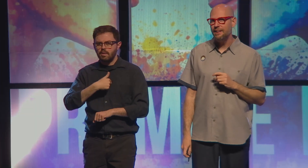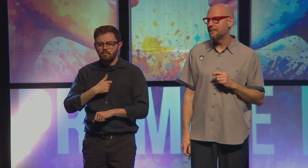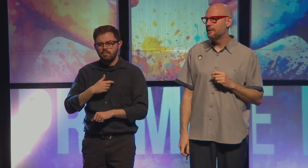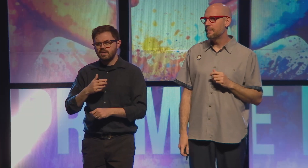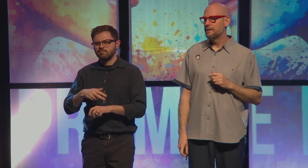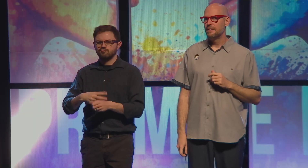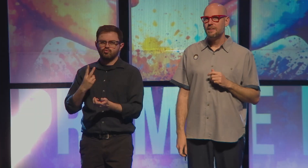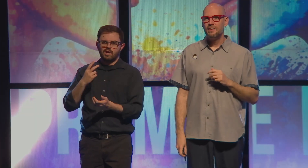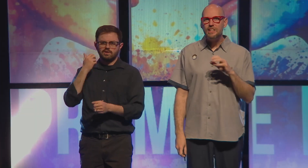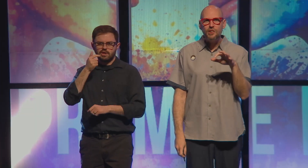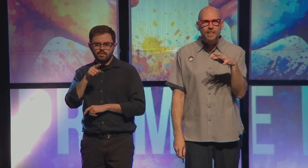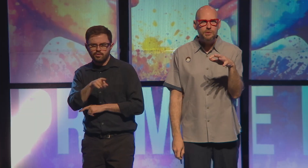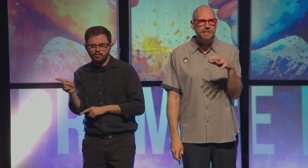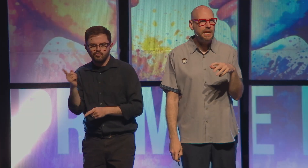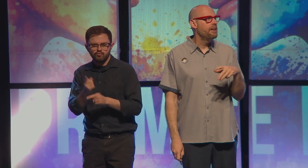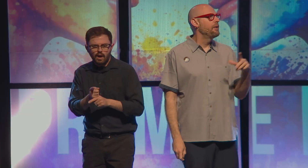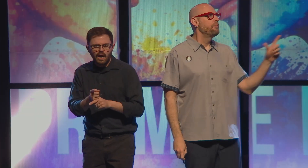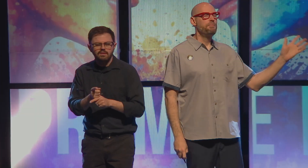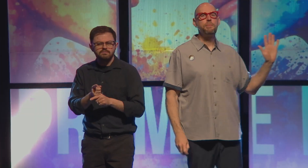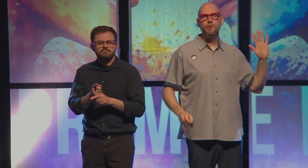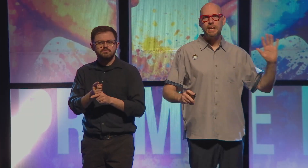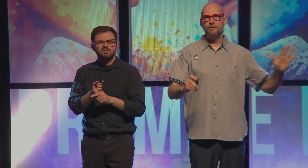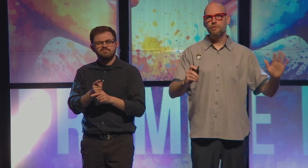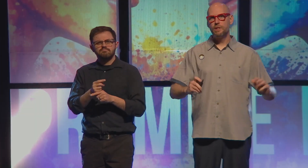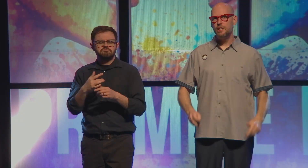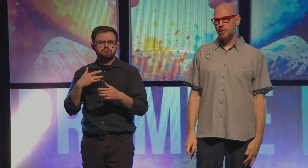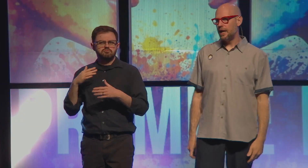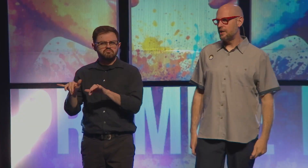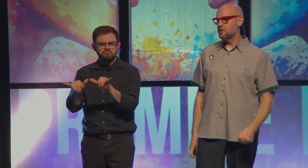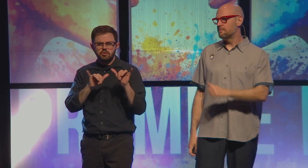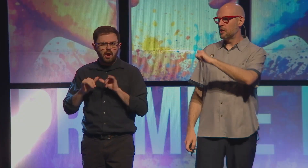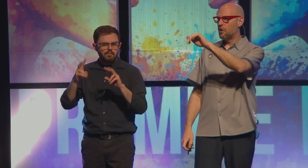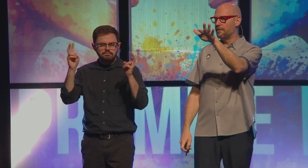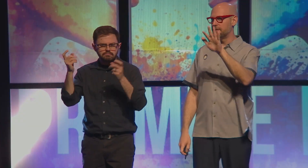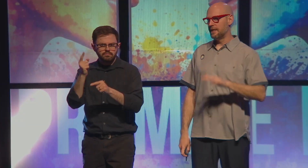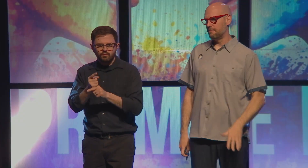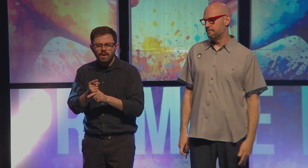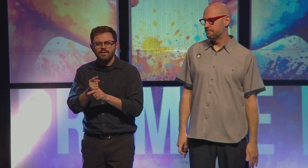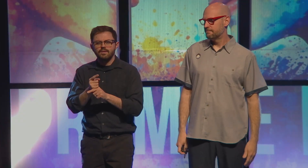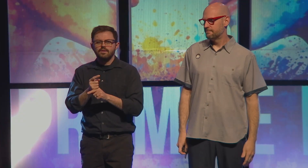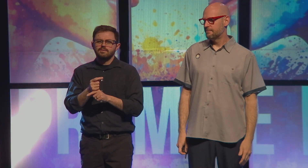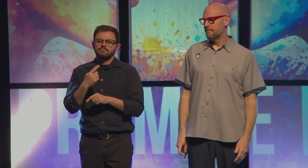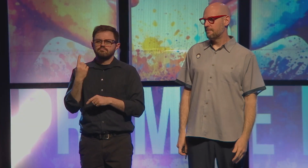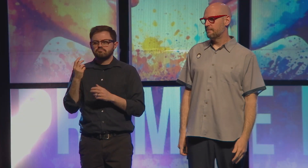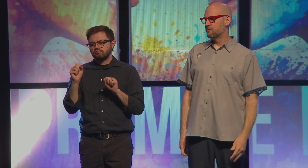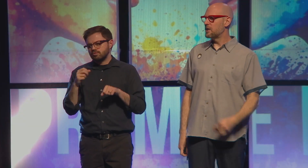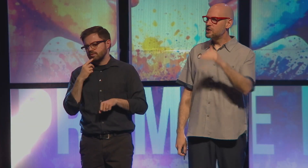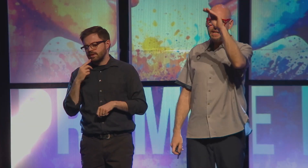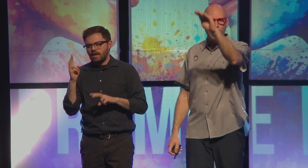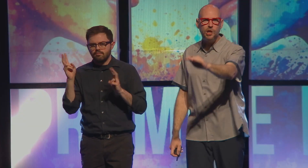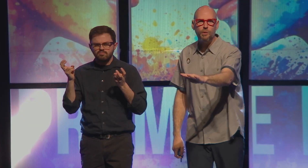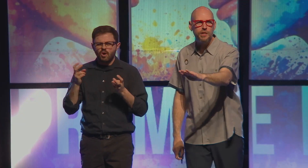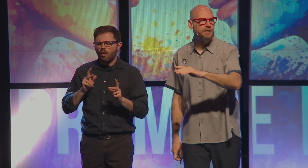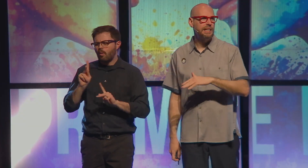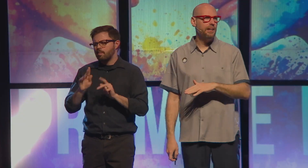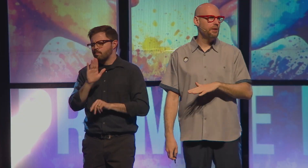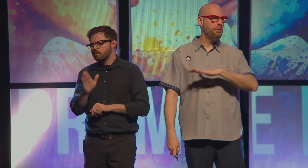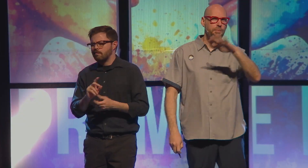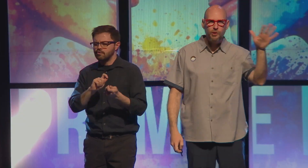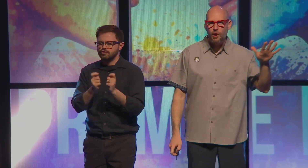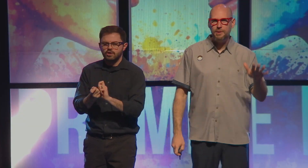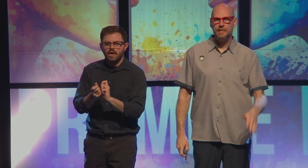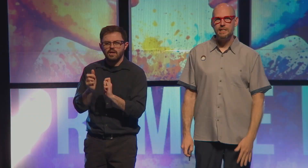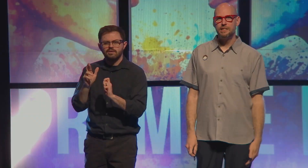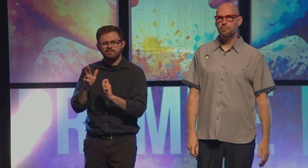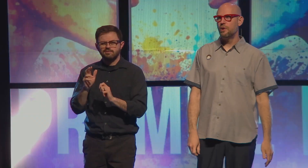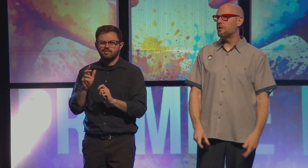you, right? These are things we say. People never really change. They're all the same. Right? You just got to lower your standard.